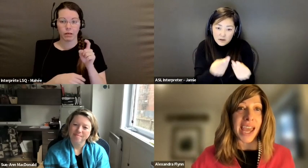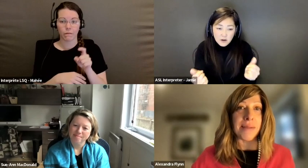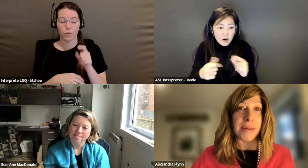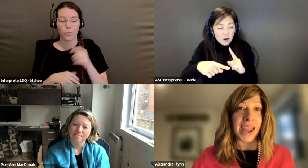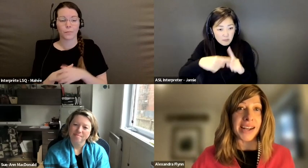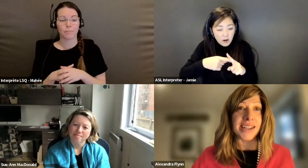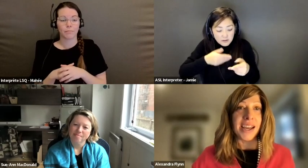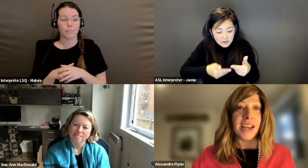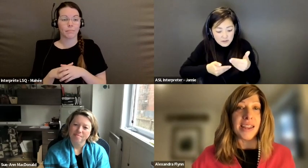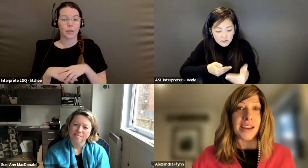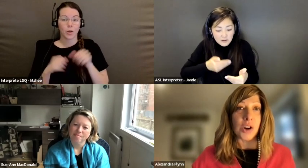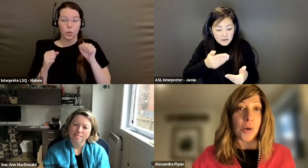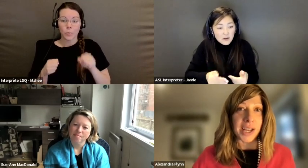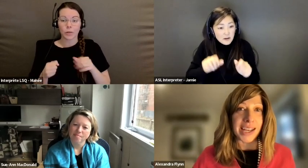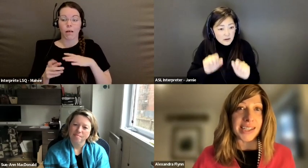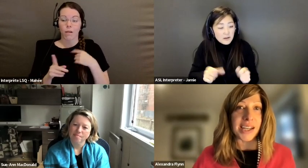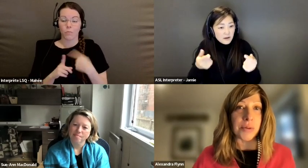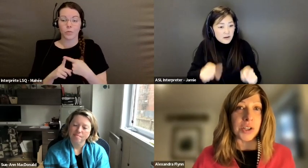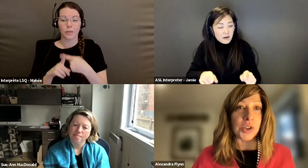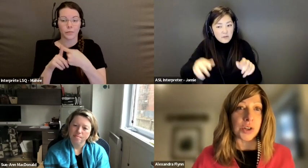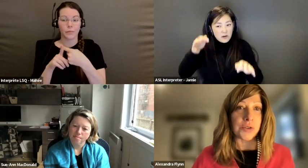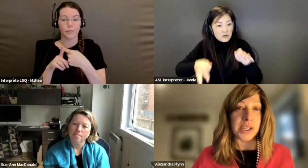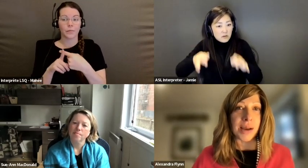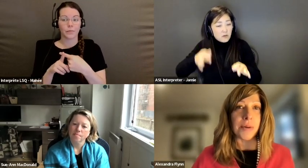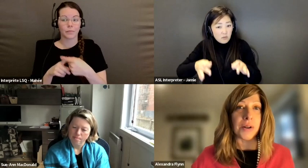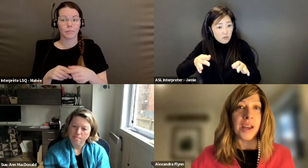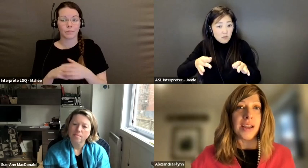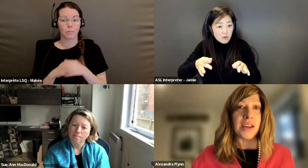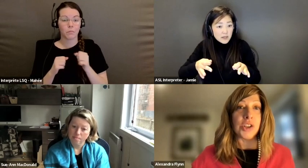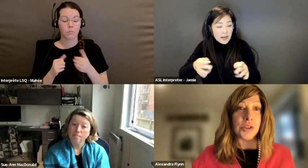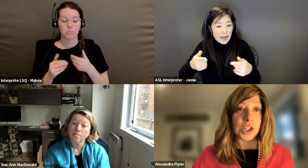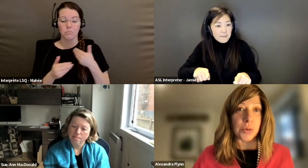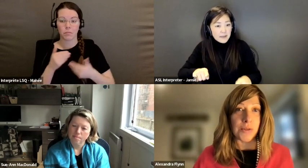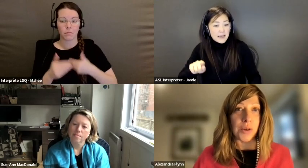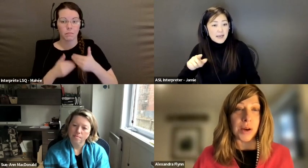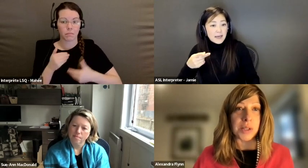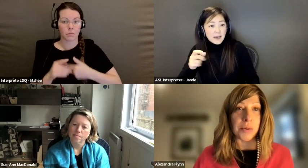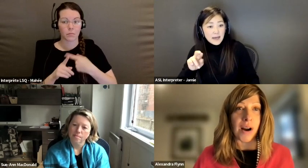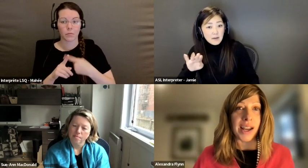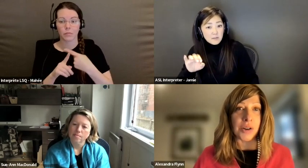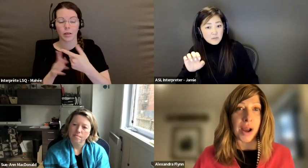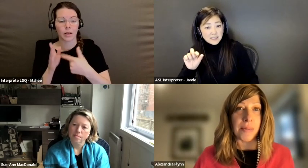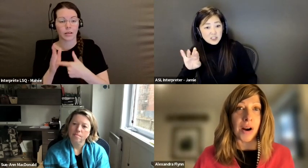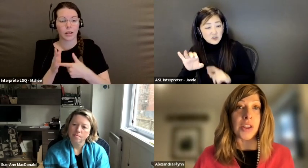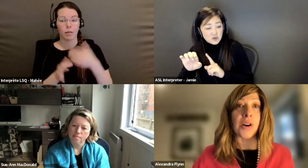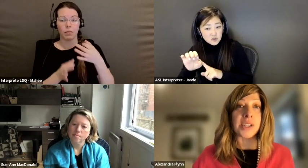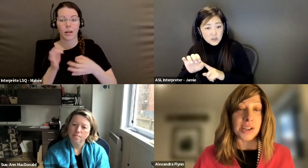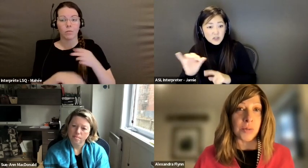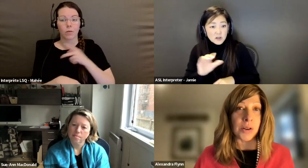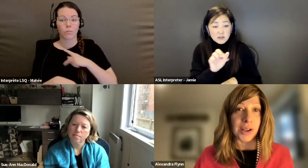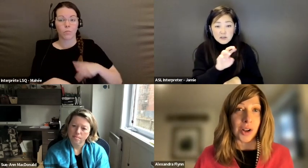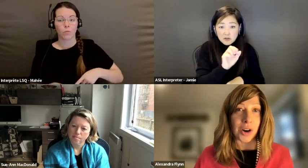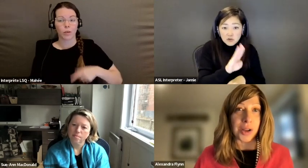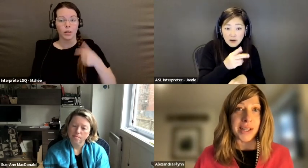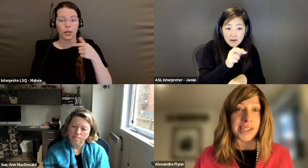steps can be made. The court cases in Prince George, for example, the judicial review that was brought in Crab Park, there are still